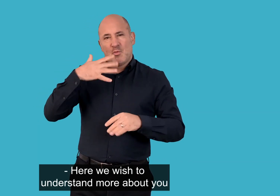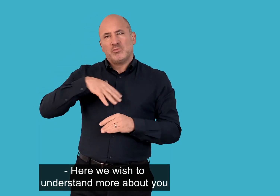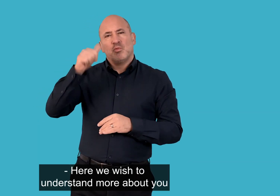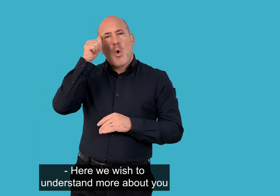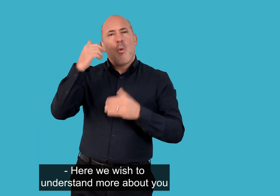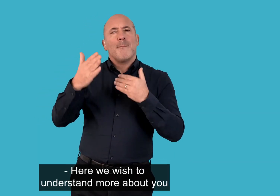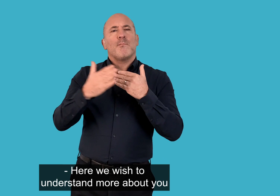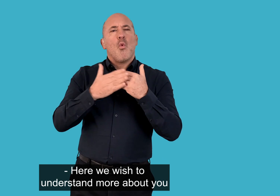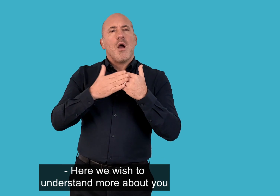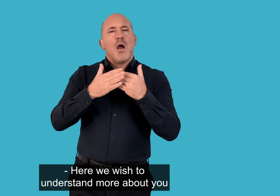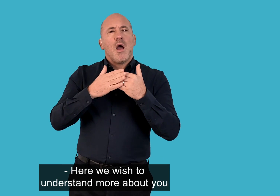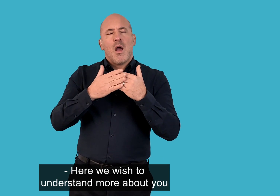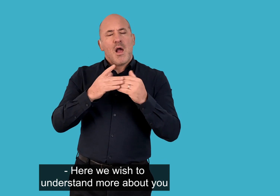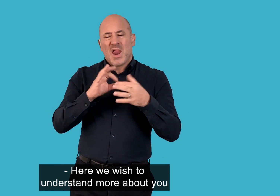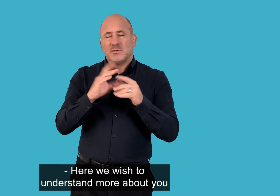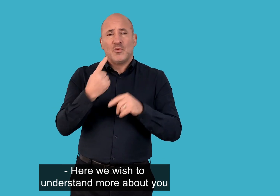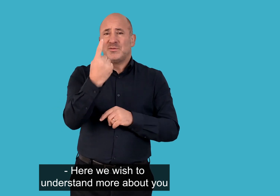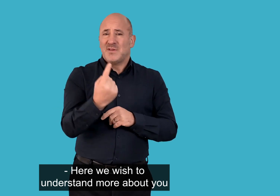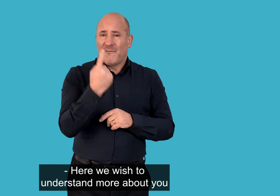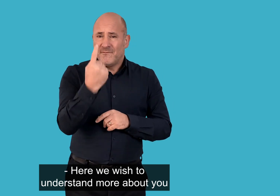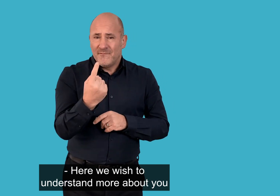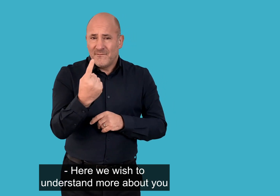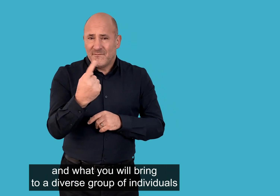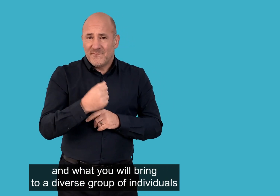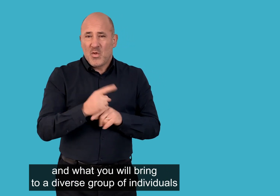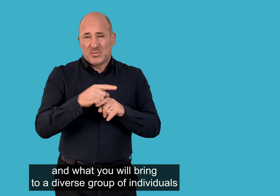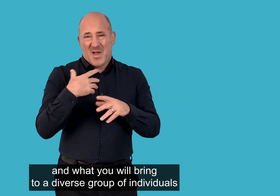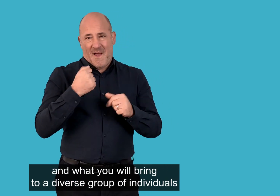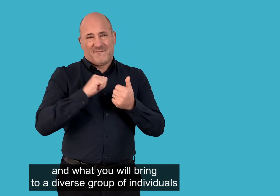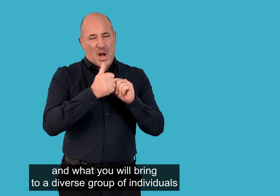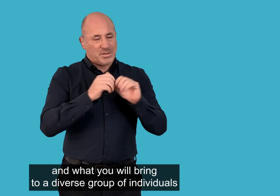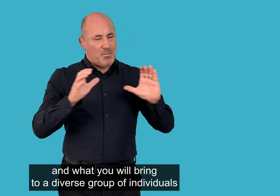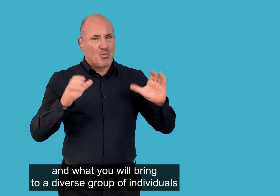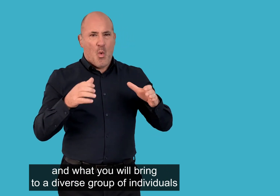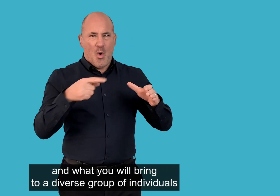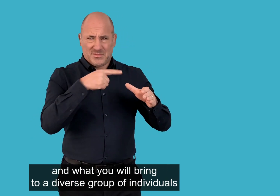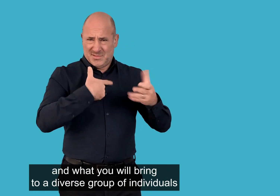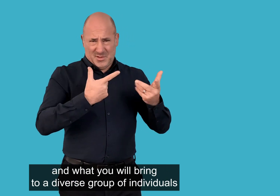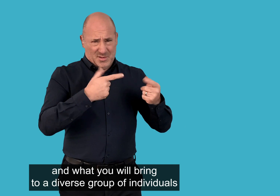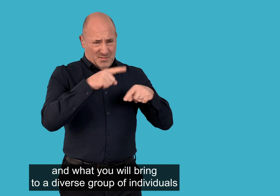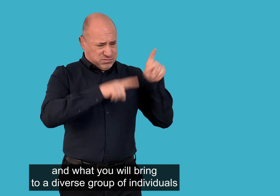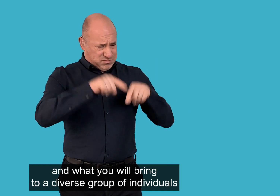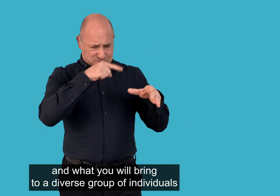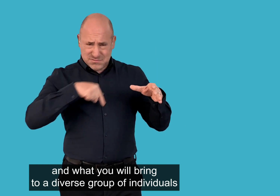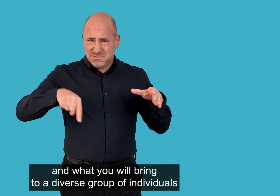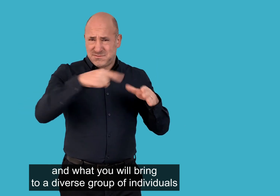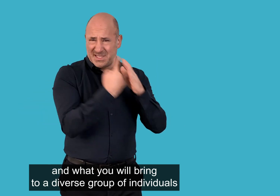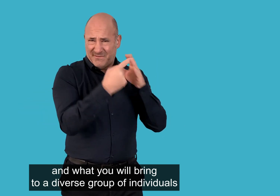Here we wish to understand more about you and what you will bring to a diverse group of